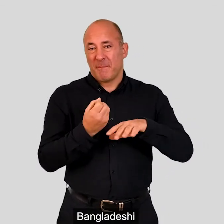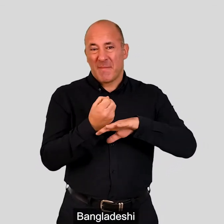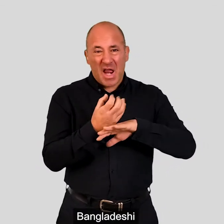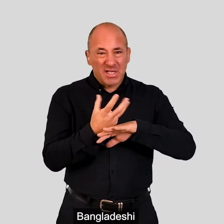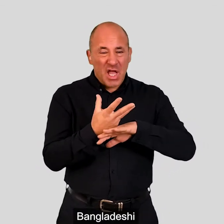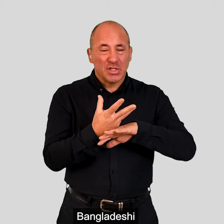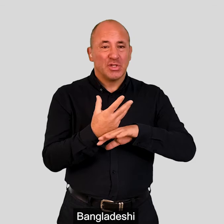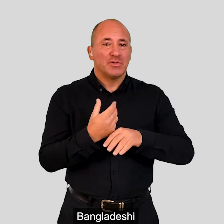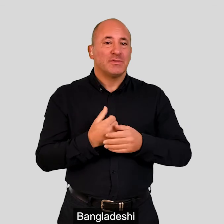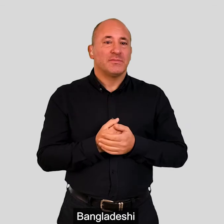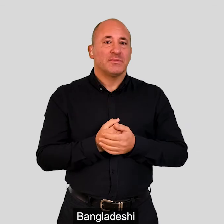Bangladeshi,